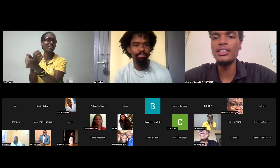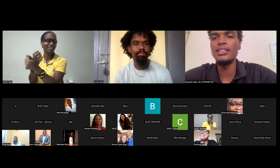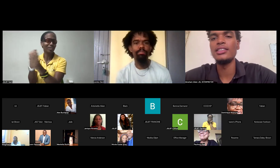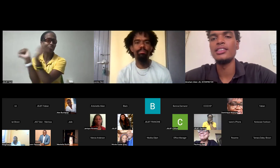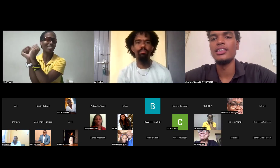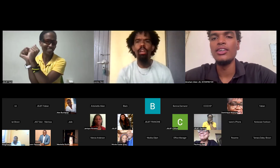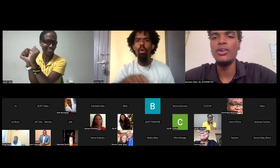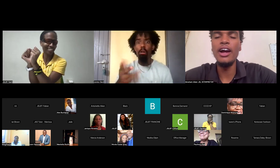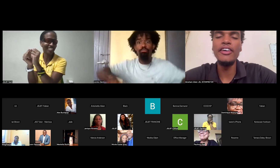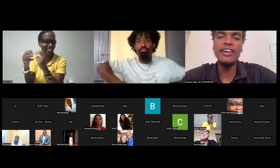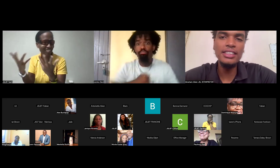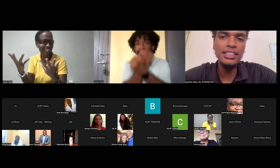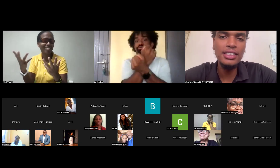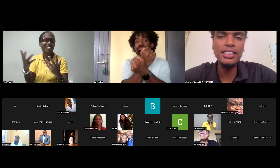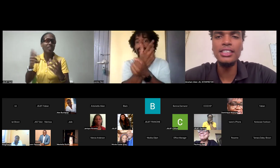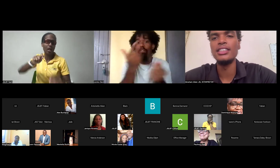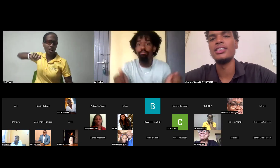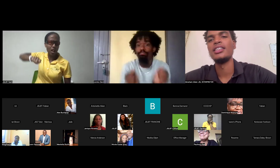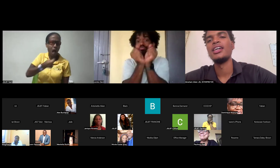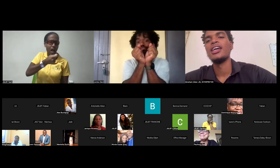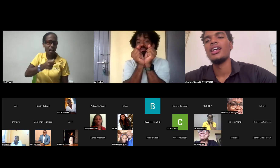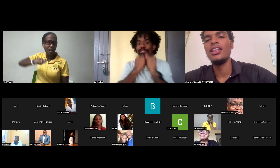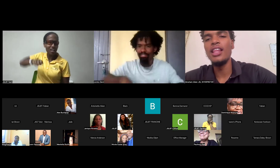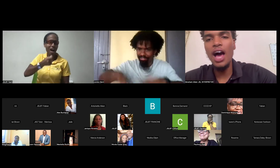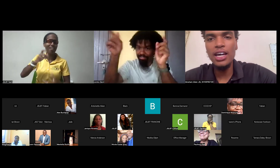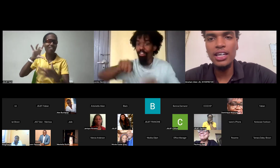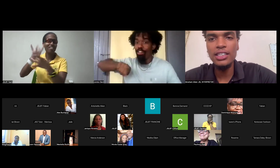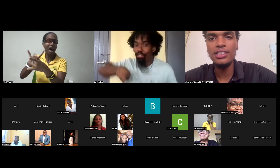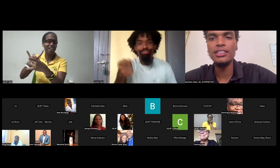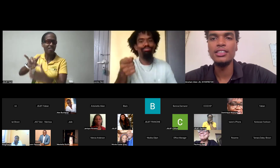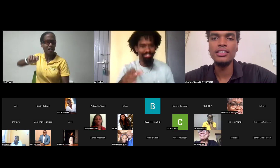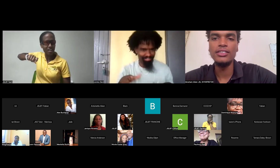police, or arrest, lock.